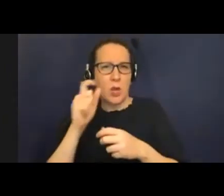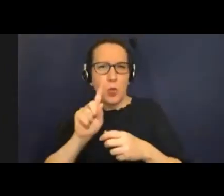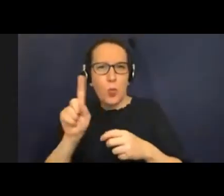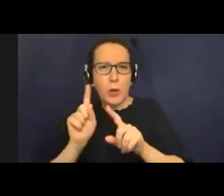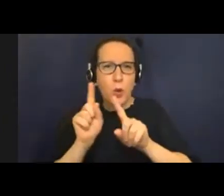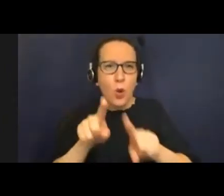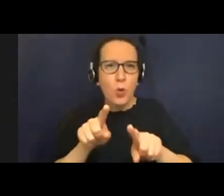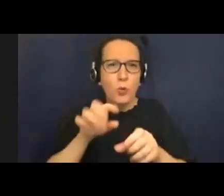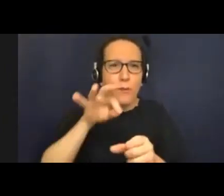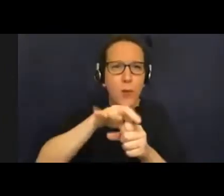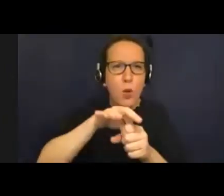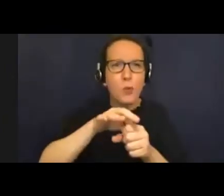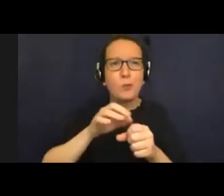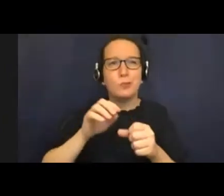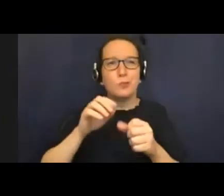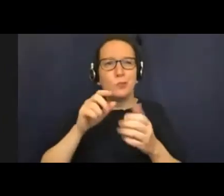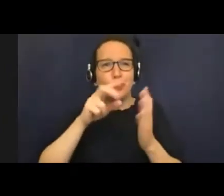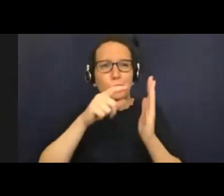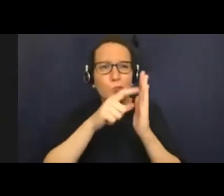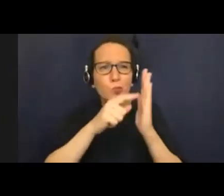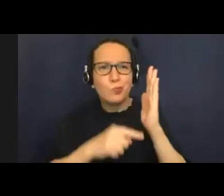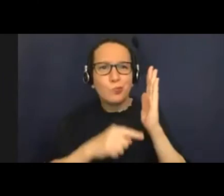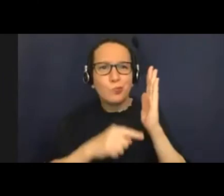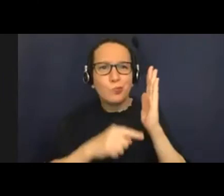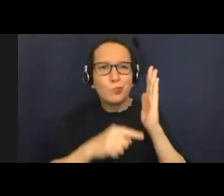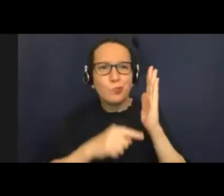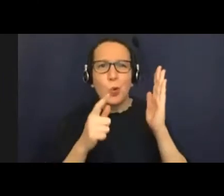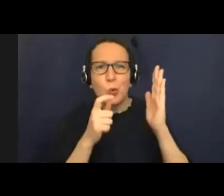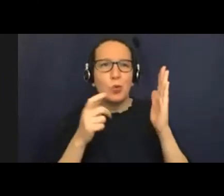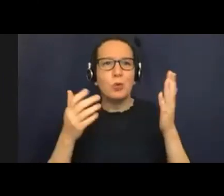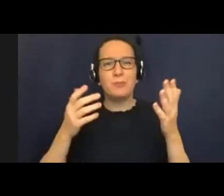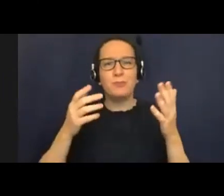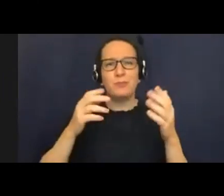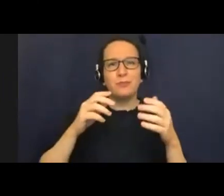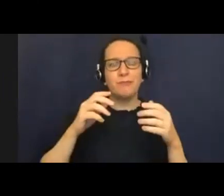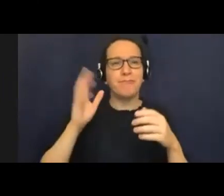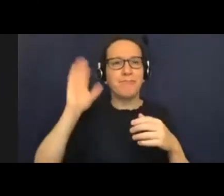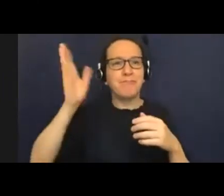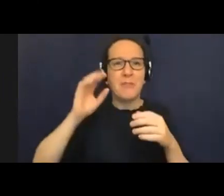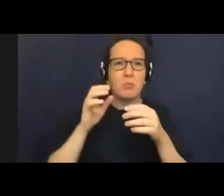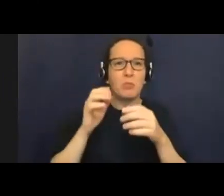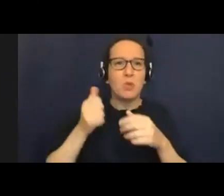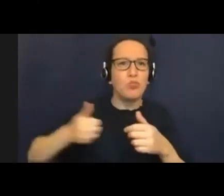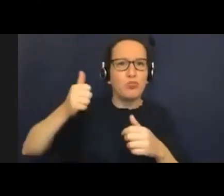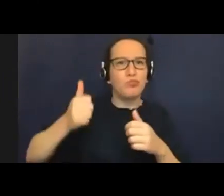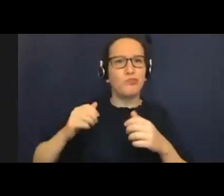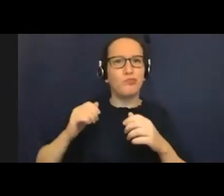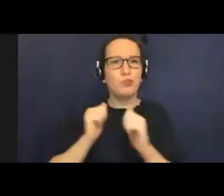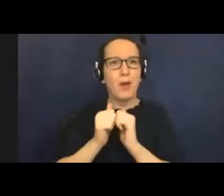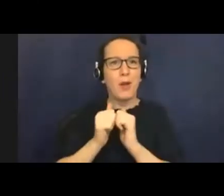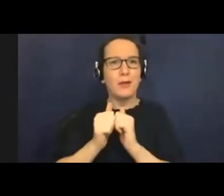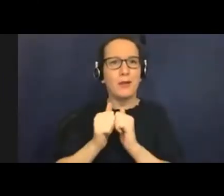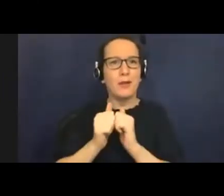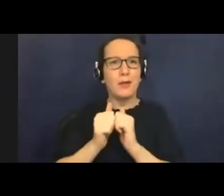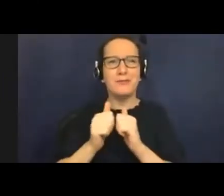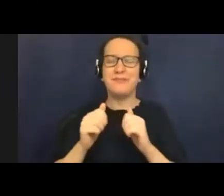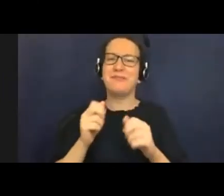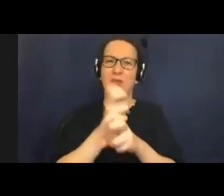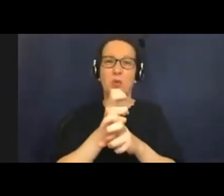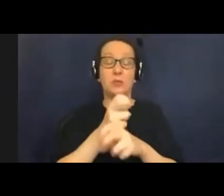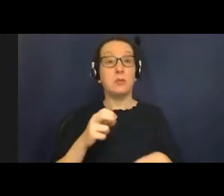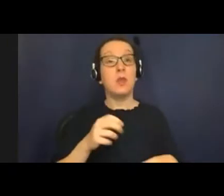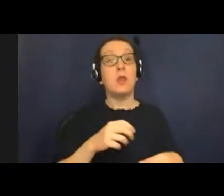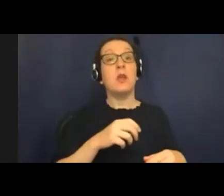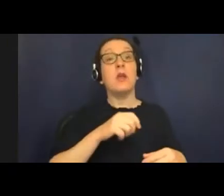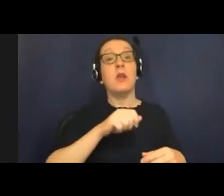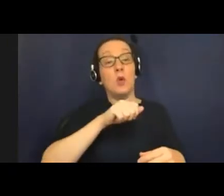discrimination. So over the last several years, we've been seeing a big shift to political life moving online. And one of the other big